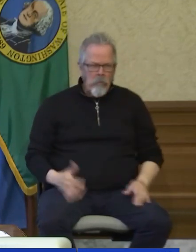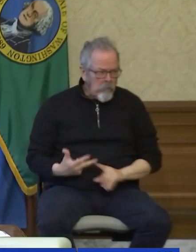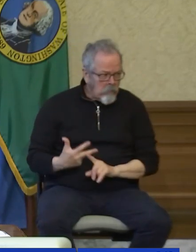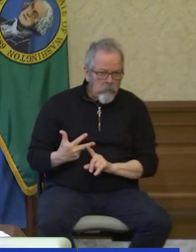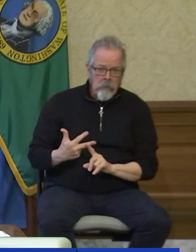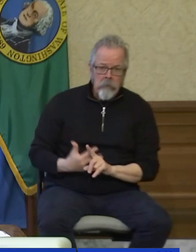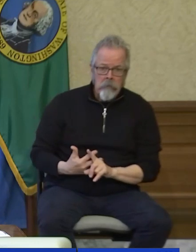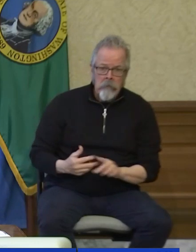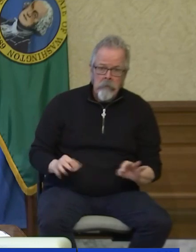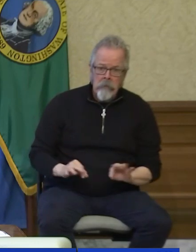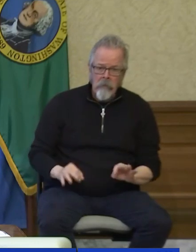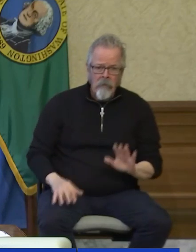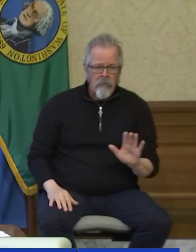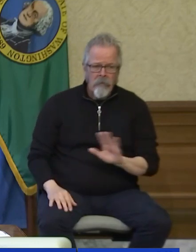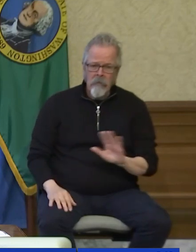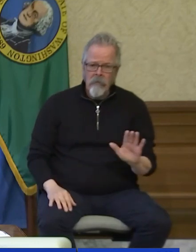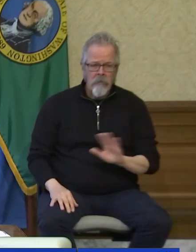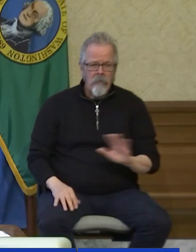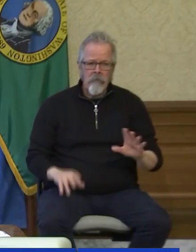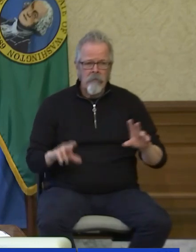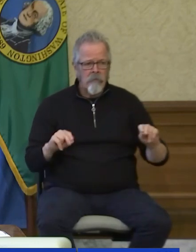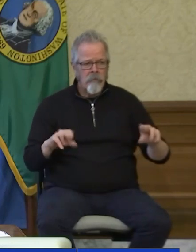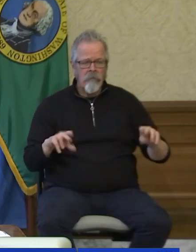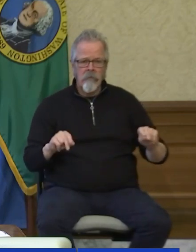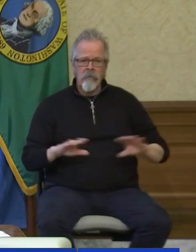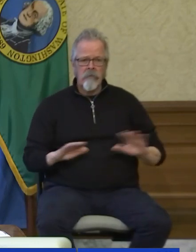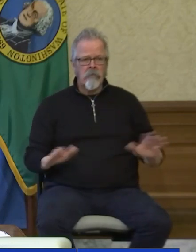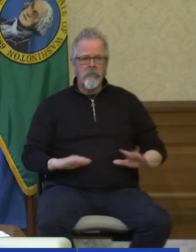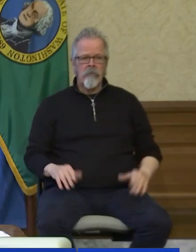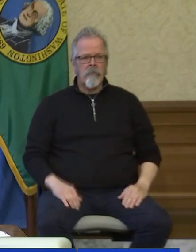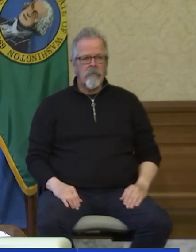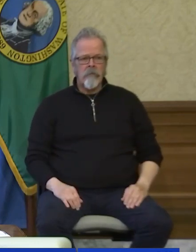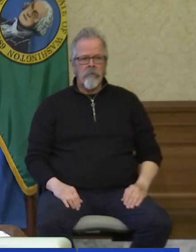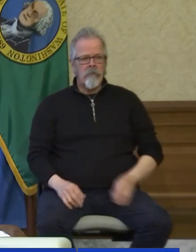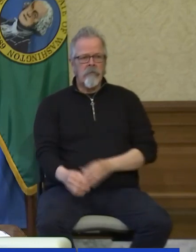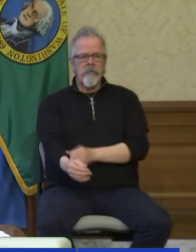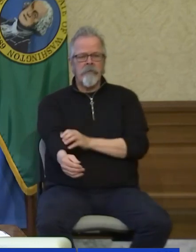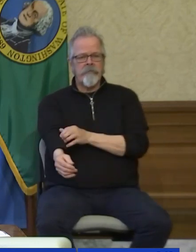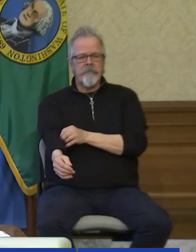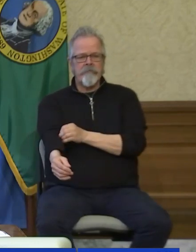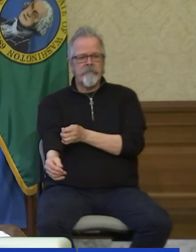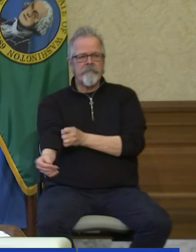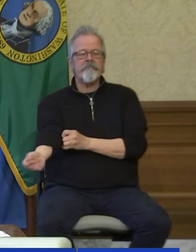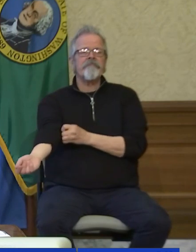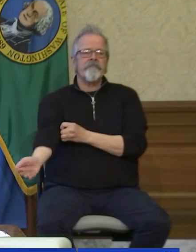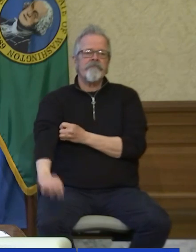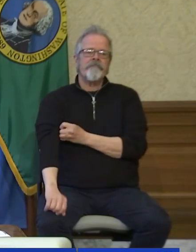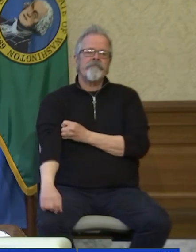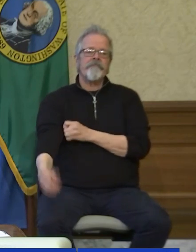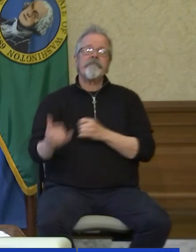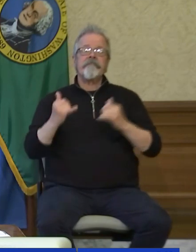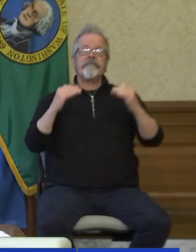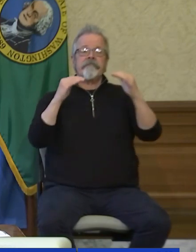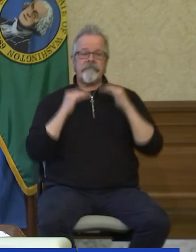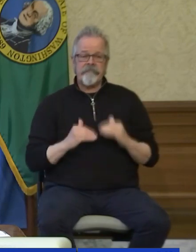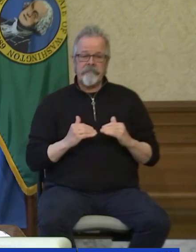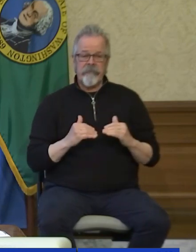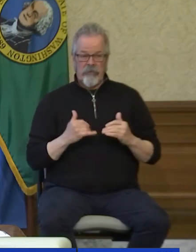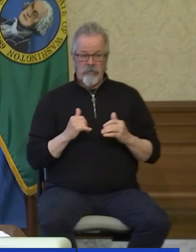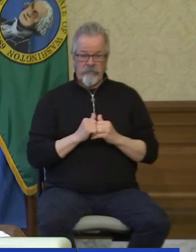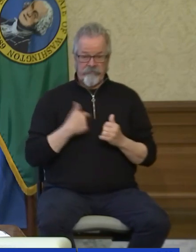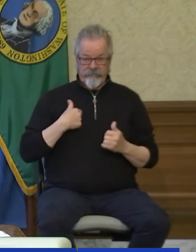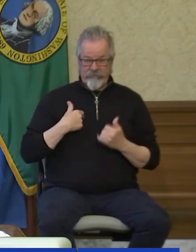Health Secretary John Weisman, as well as Vice Admiral Dr. Raquel Bono, the director of our state's COVID-19